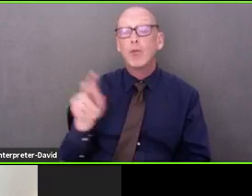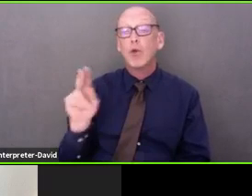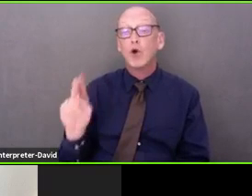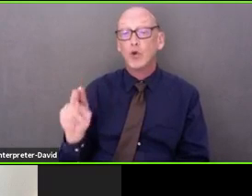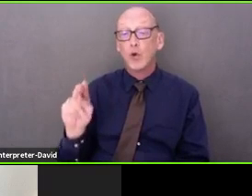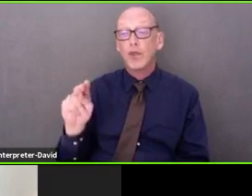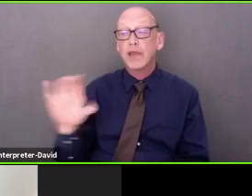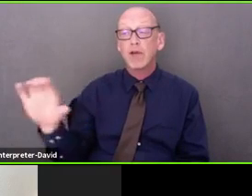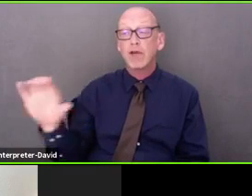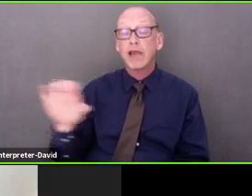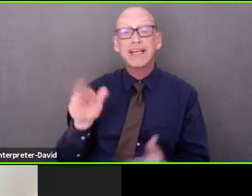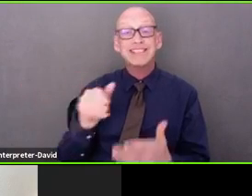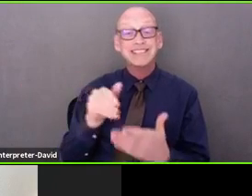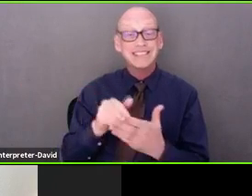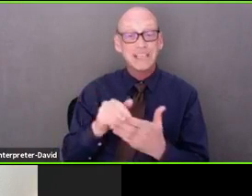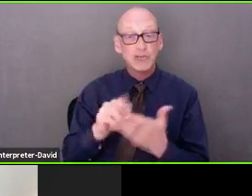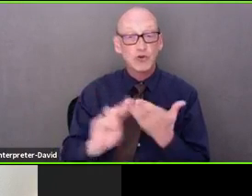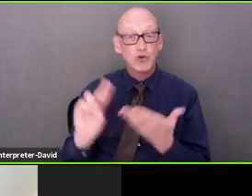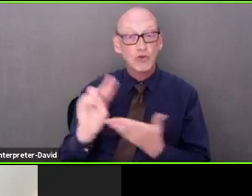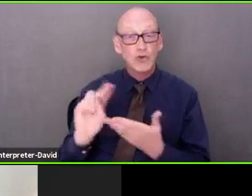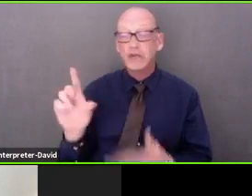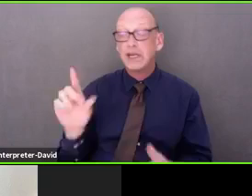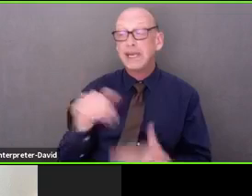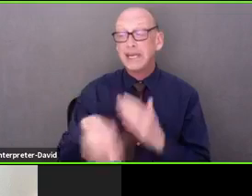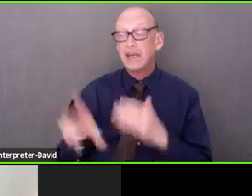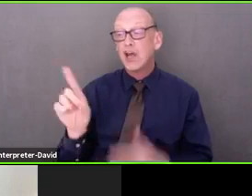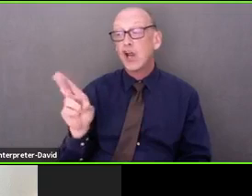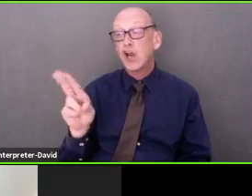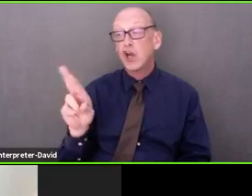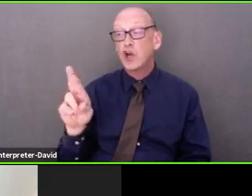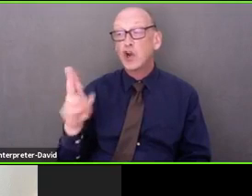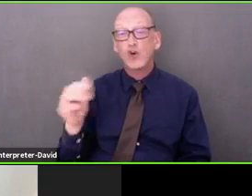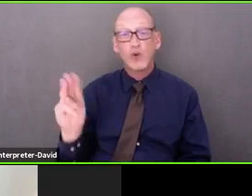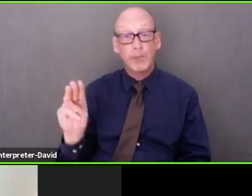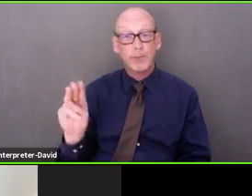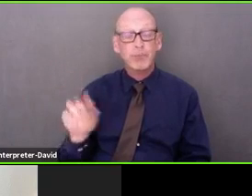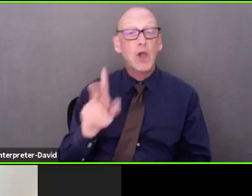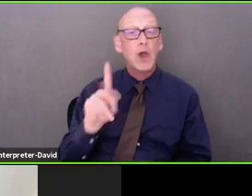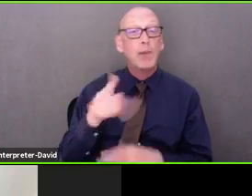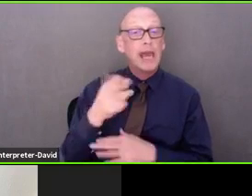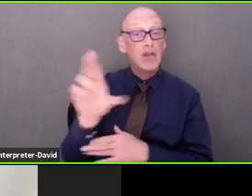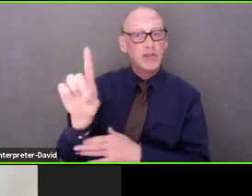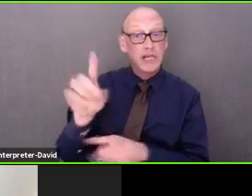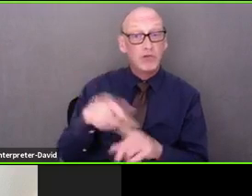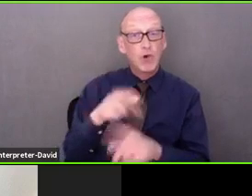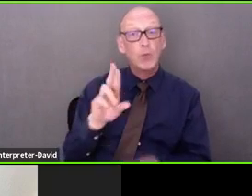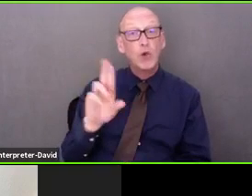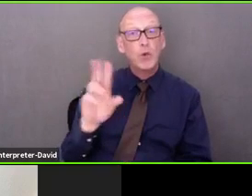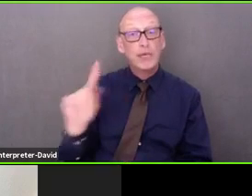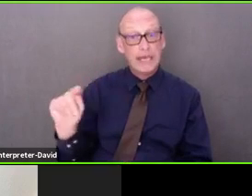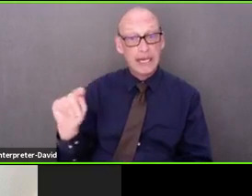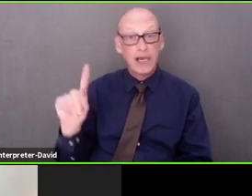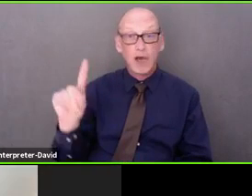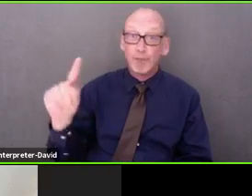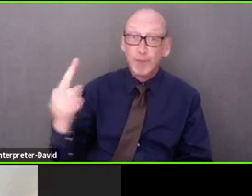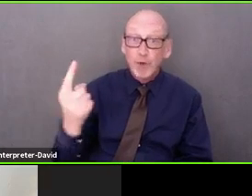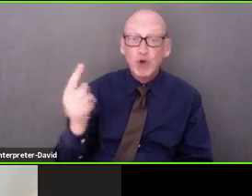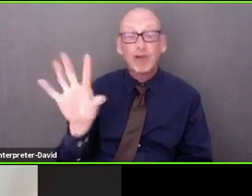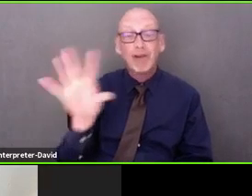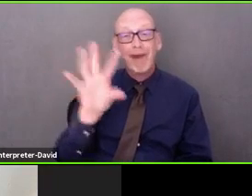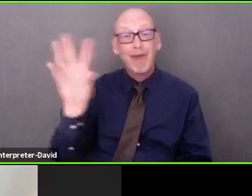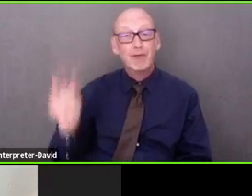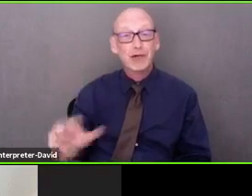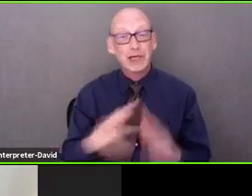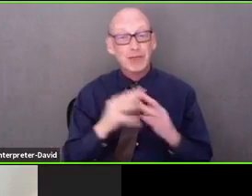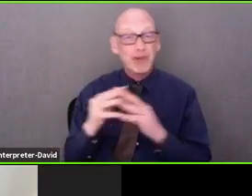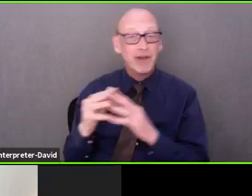Central University in Durham, North Carolina. He received his PhD from the University of Toledo, becoming the first African-American